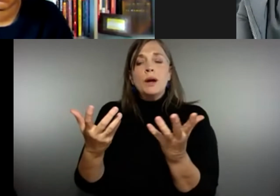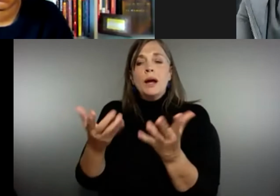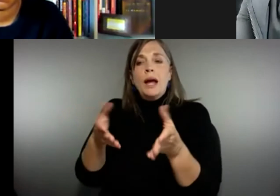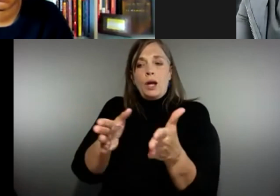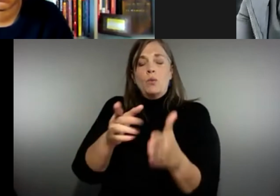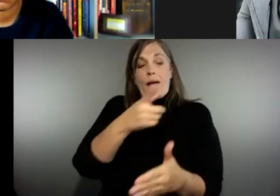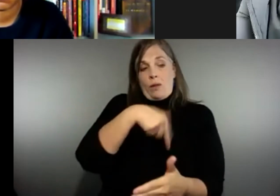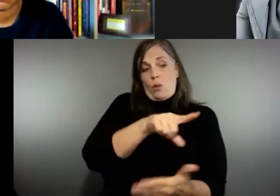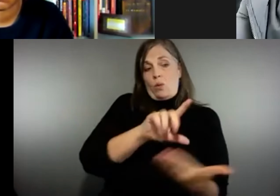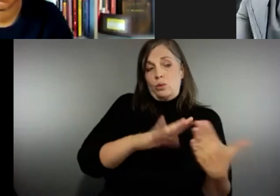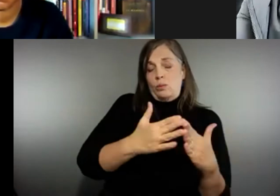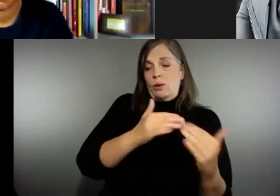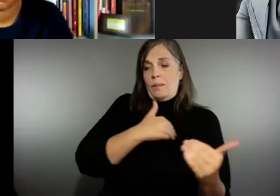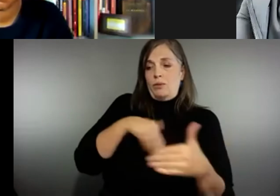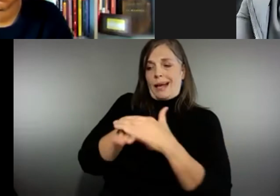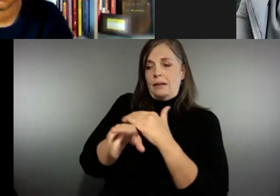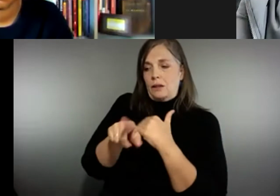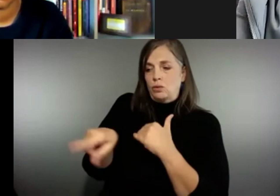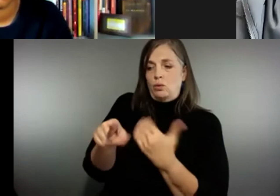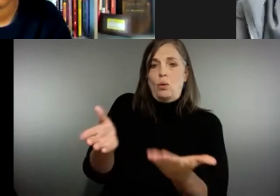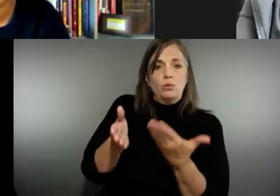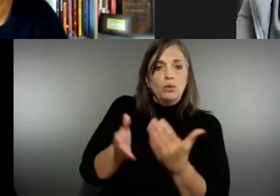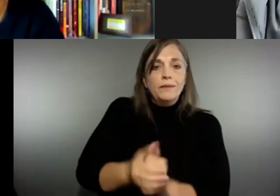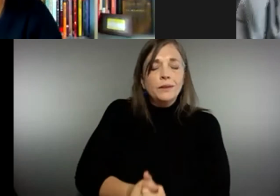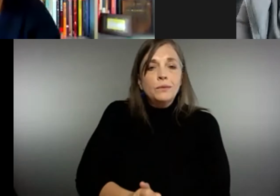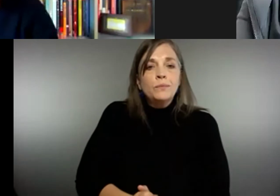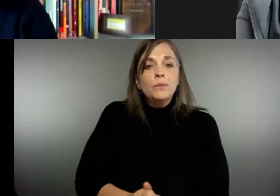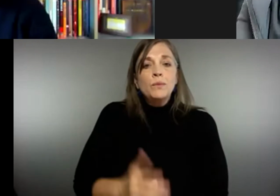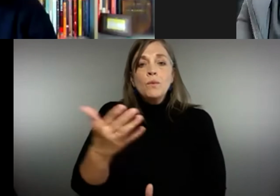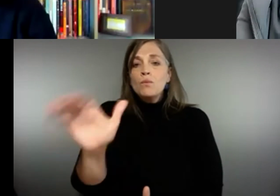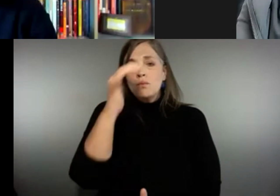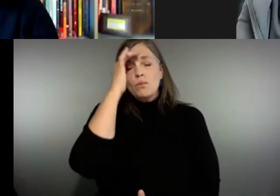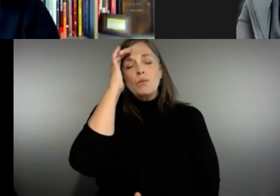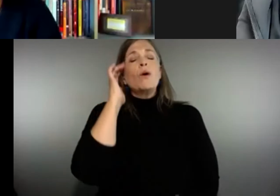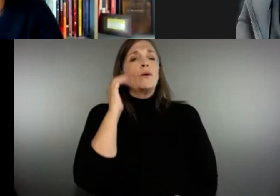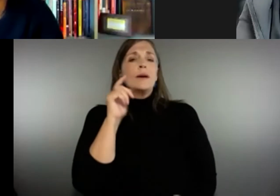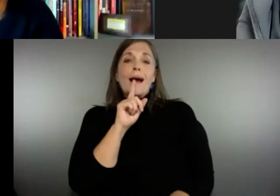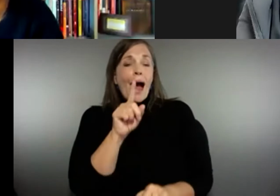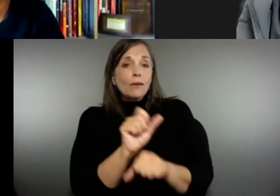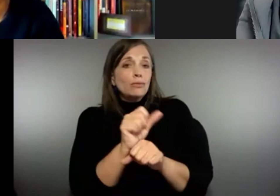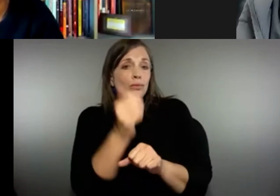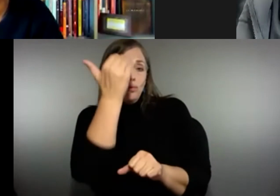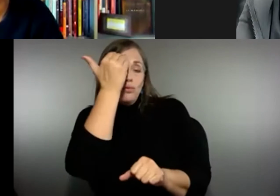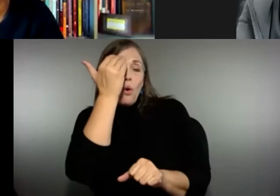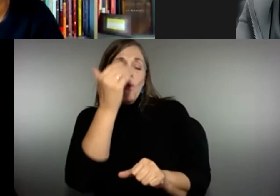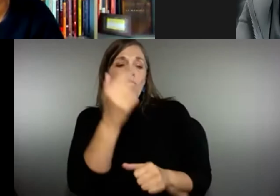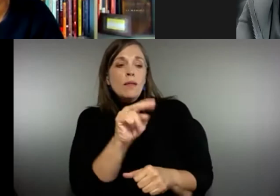accessing those services we know actually that that non-profits are trusted um community agents